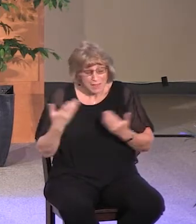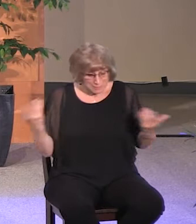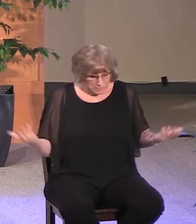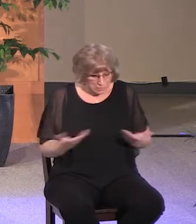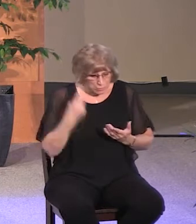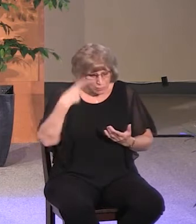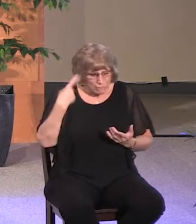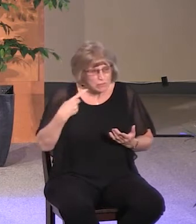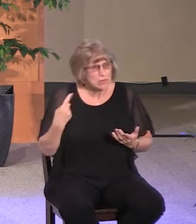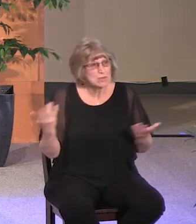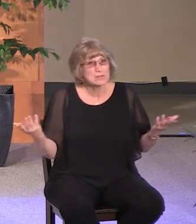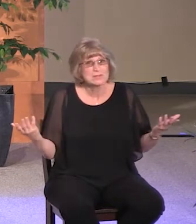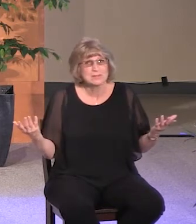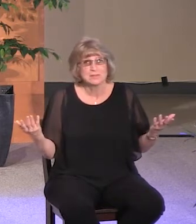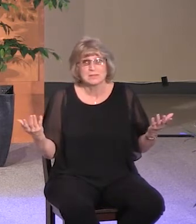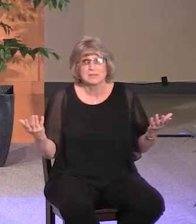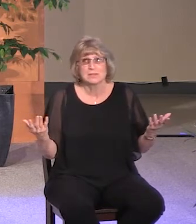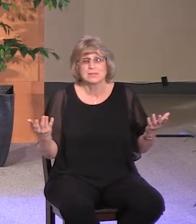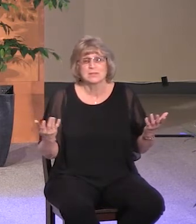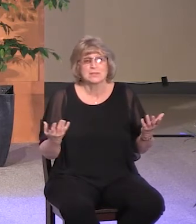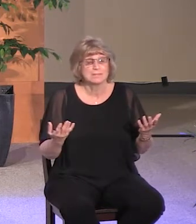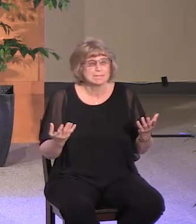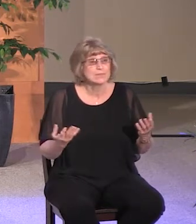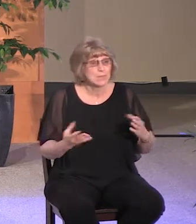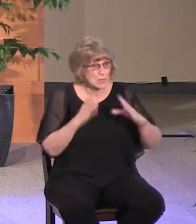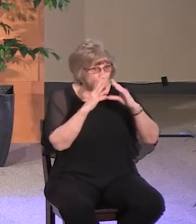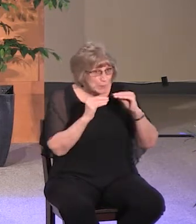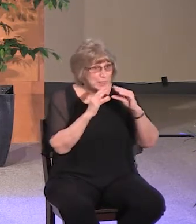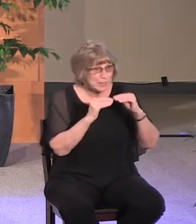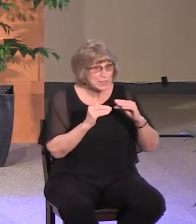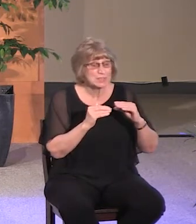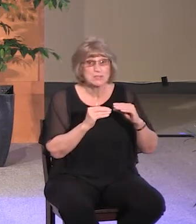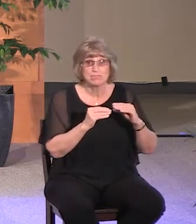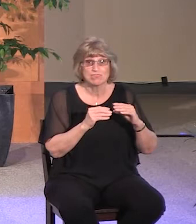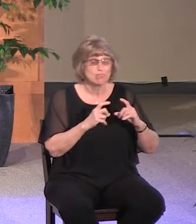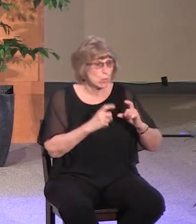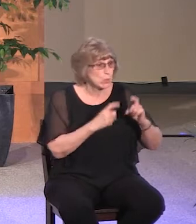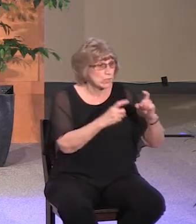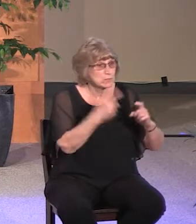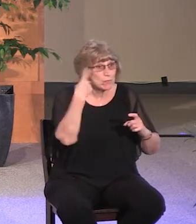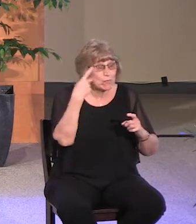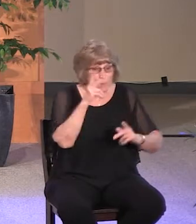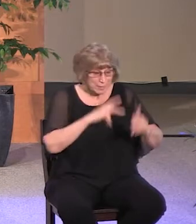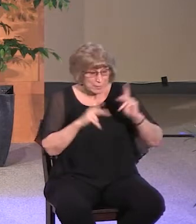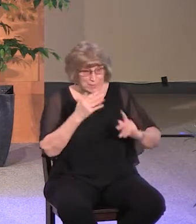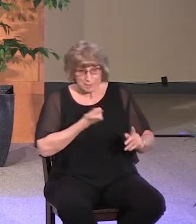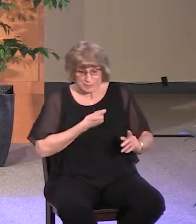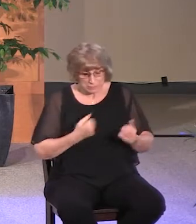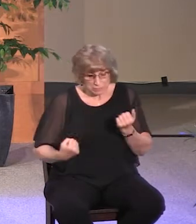be? And these sessions were not only gifts to the people who I supported, but gifts to